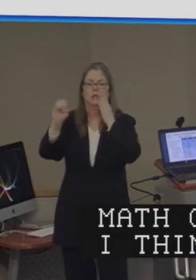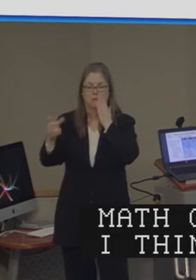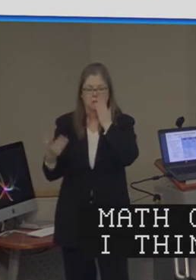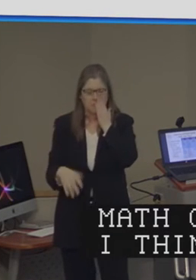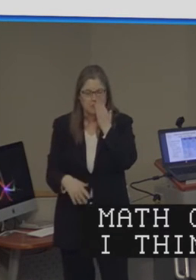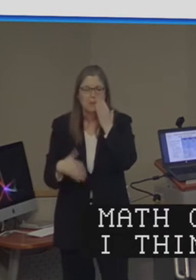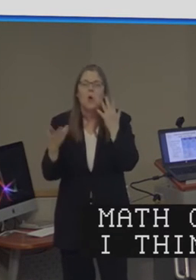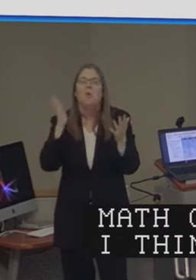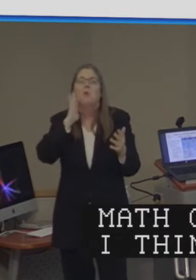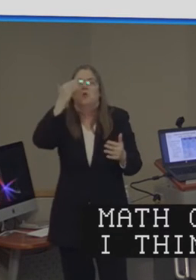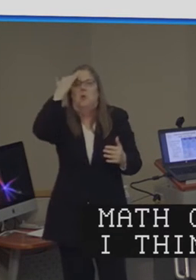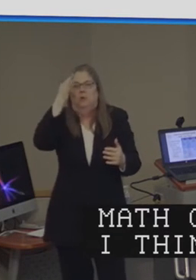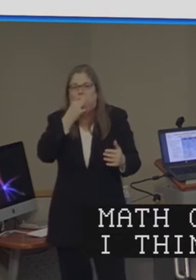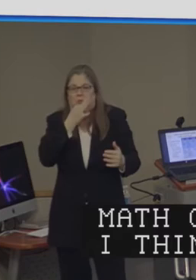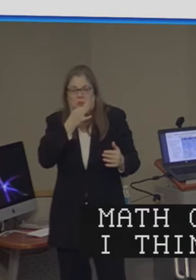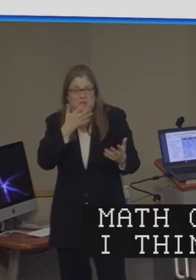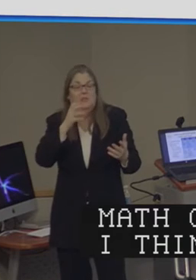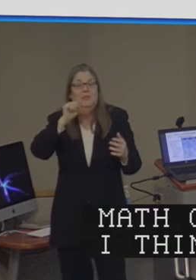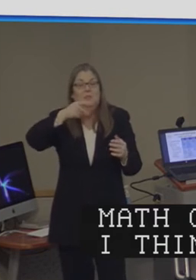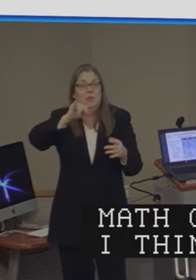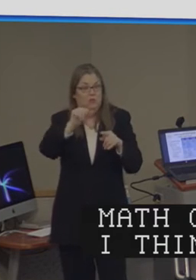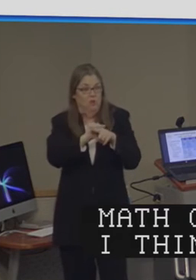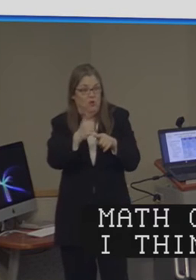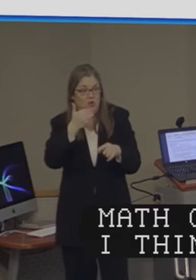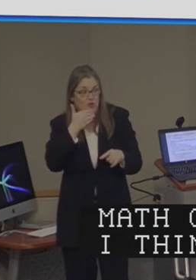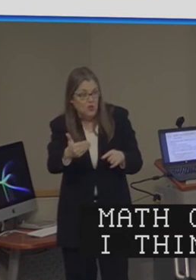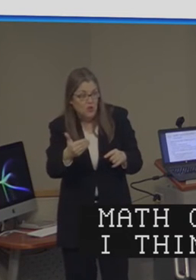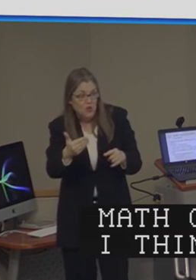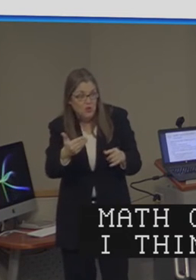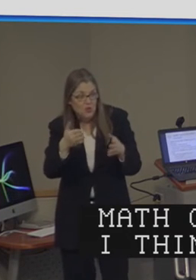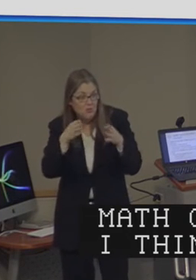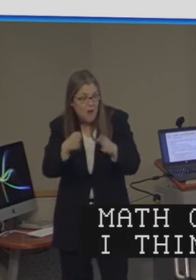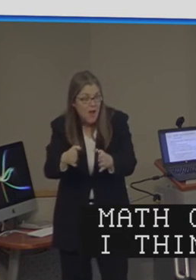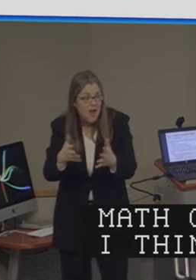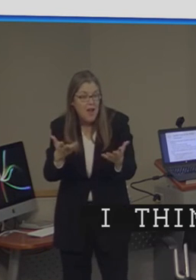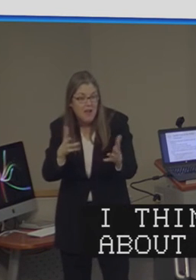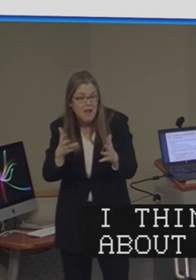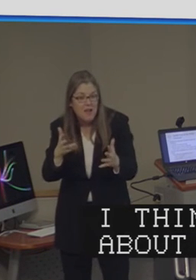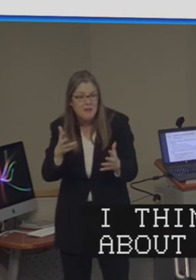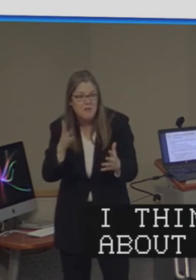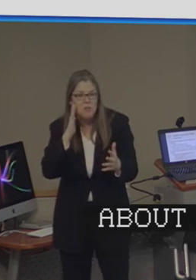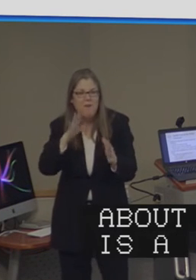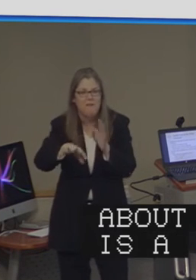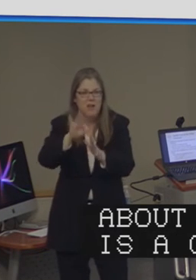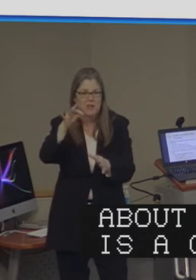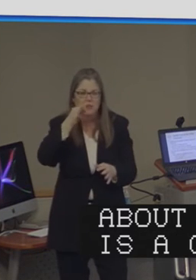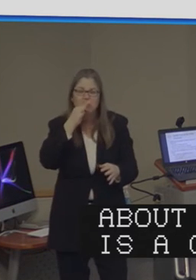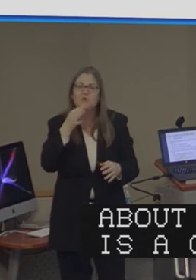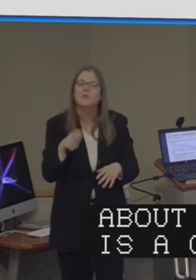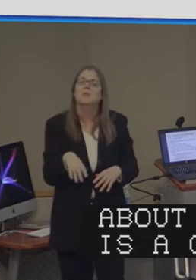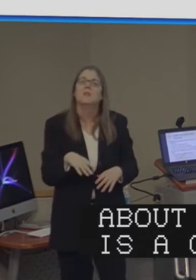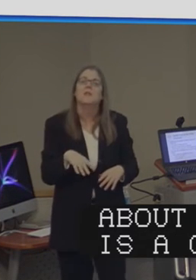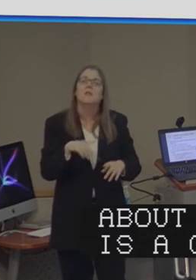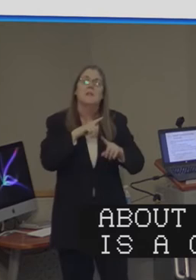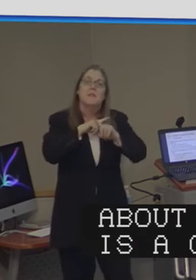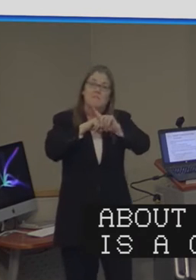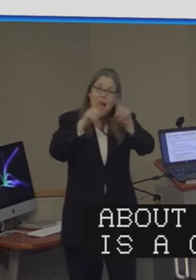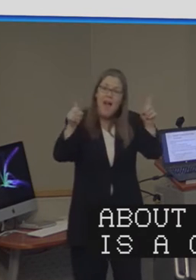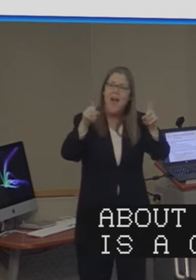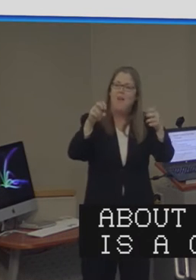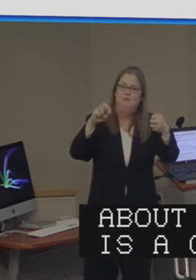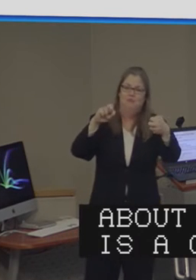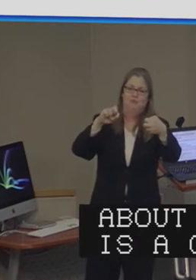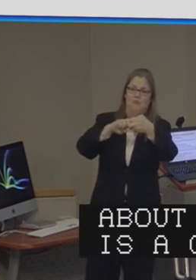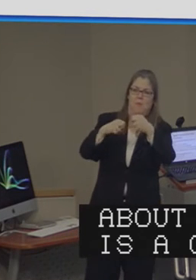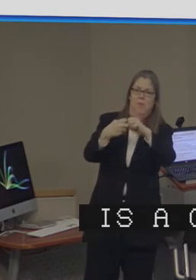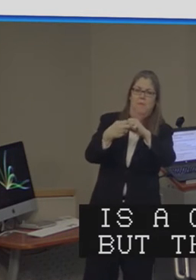spatial training is a good way to go. But there is a problem with individual spatial training, even if it works.